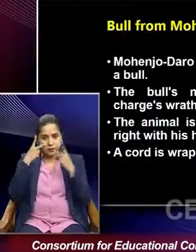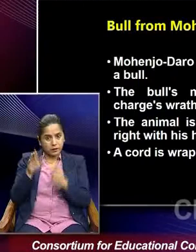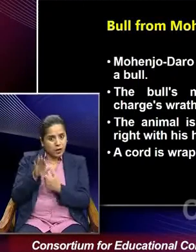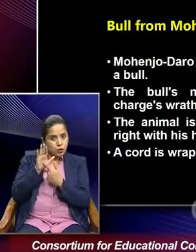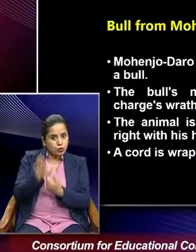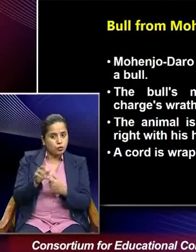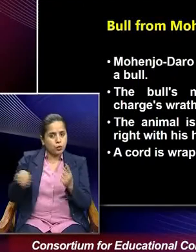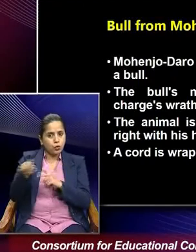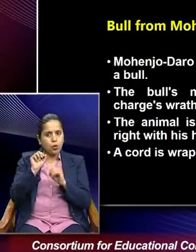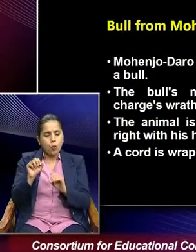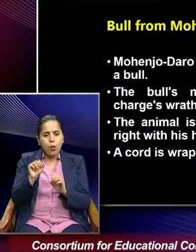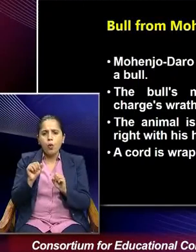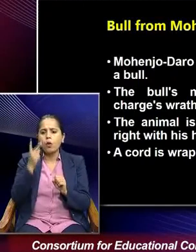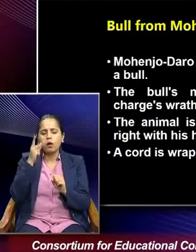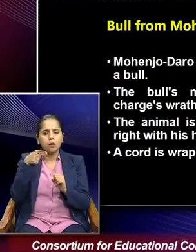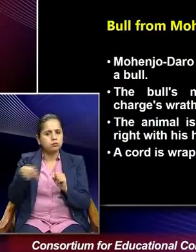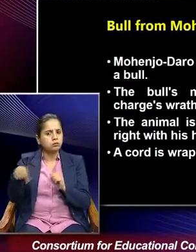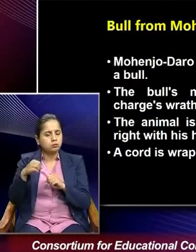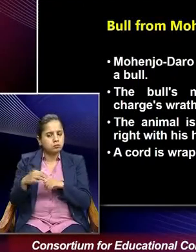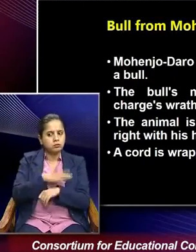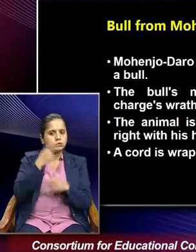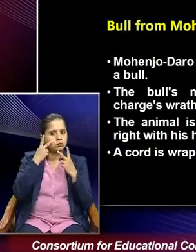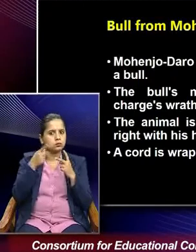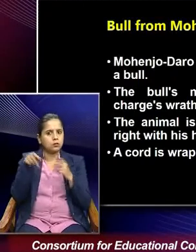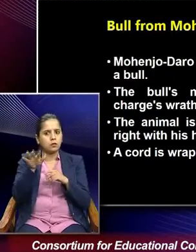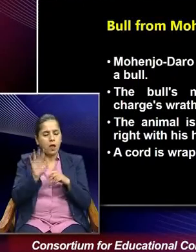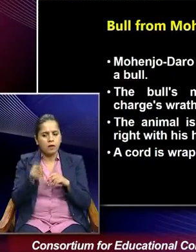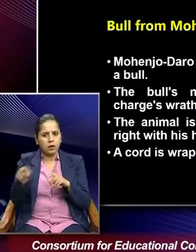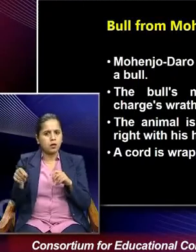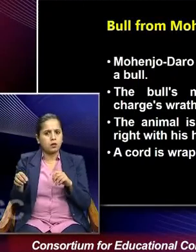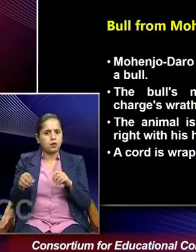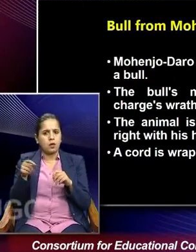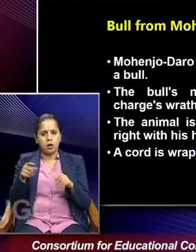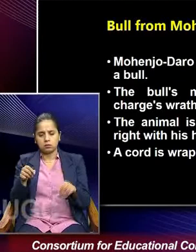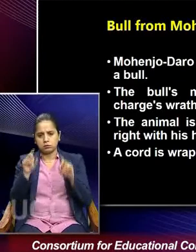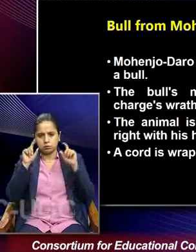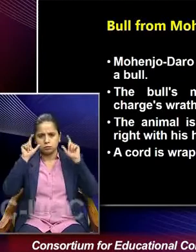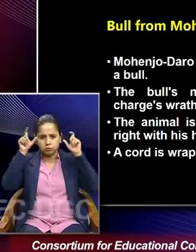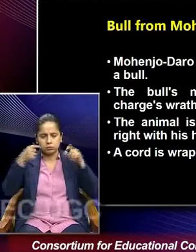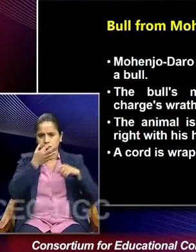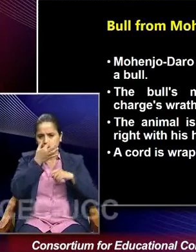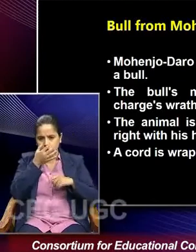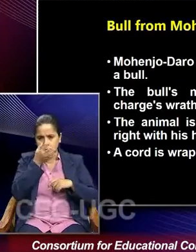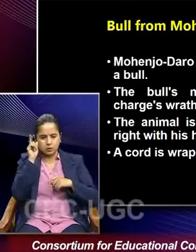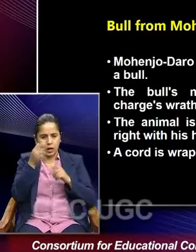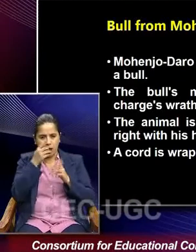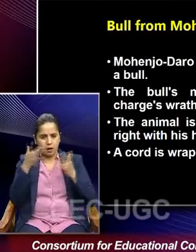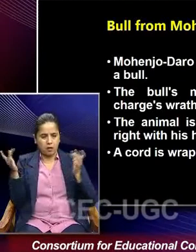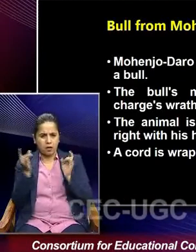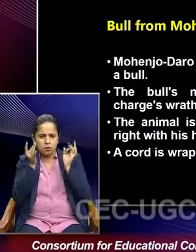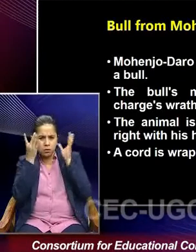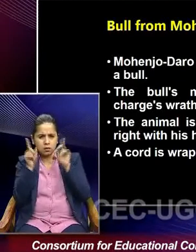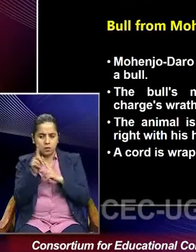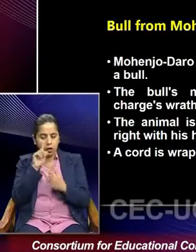are vividly depicted. Its charging expression is clearly depicted. The animal